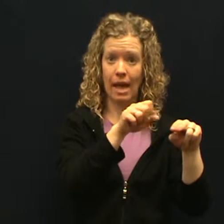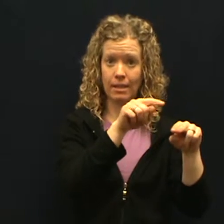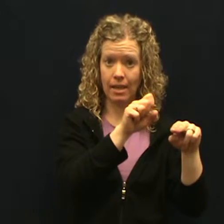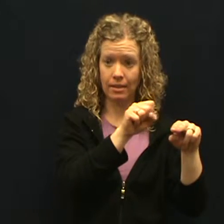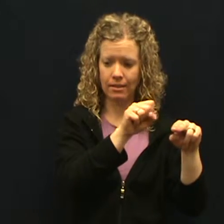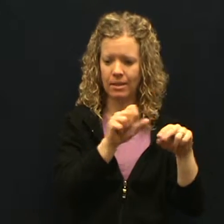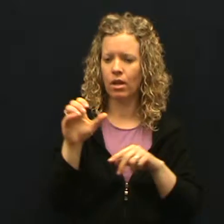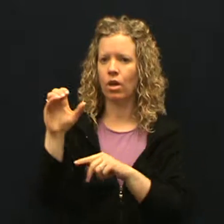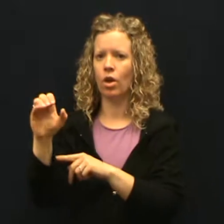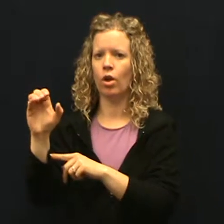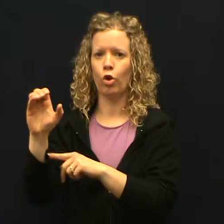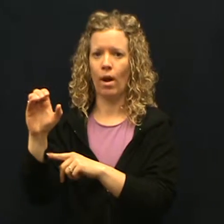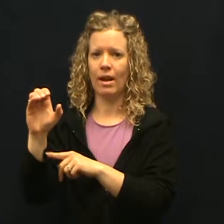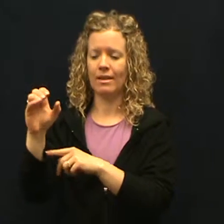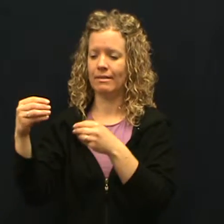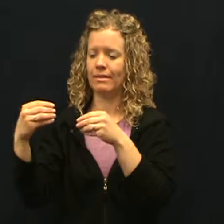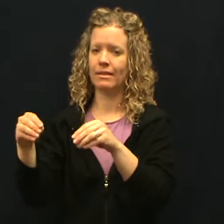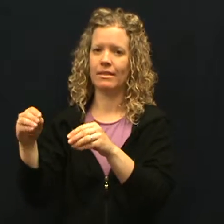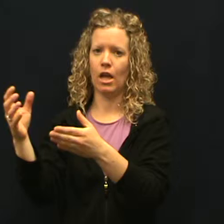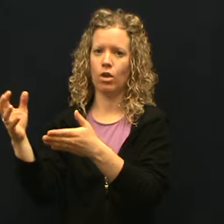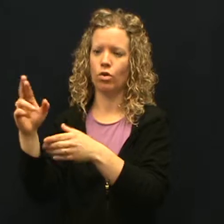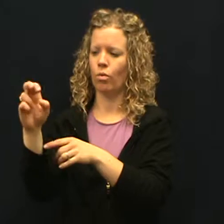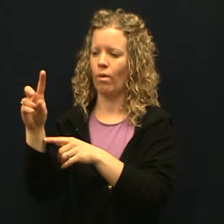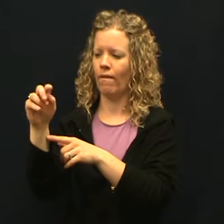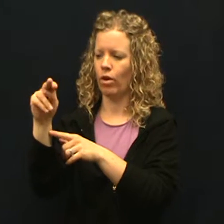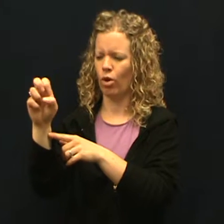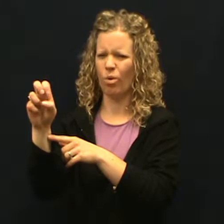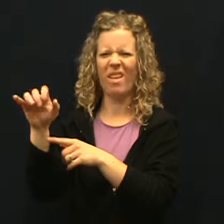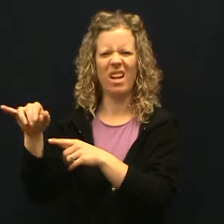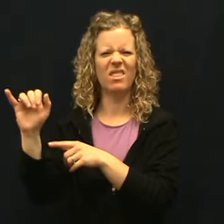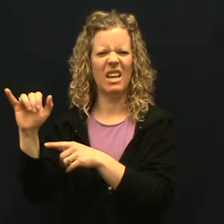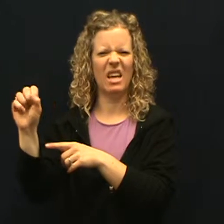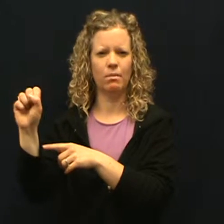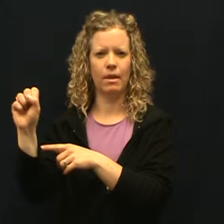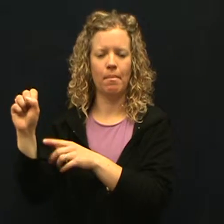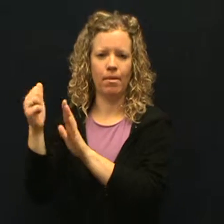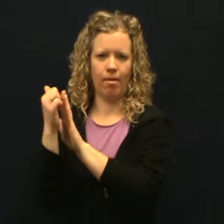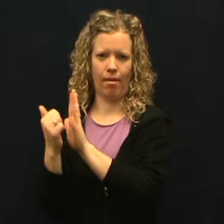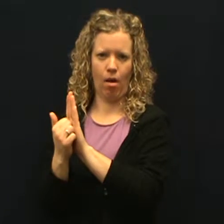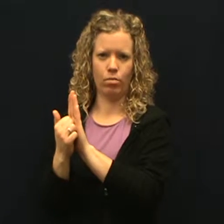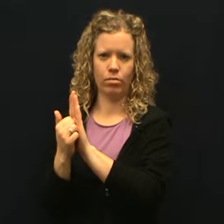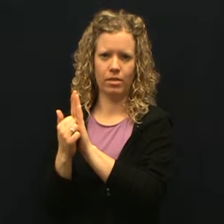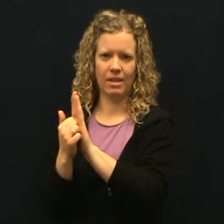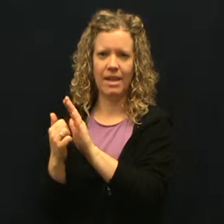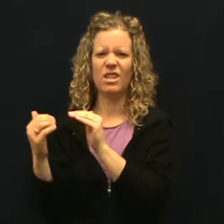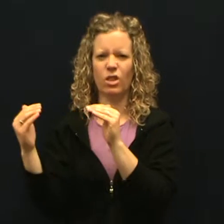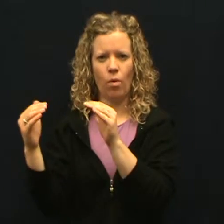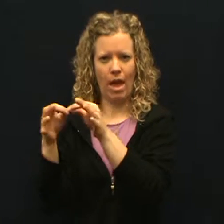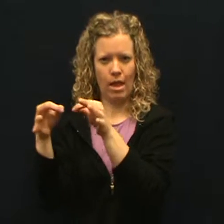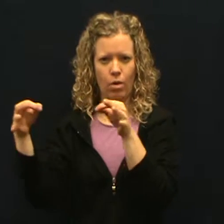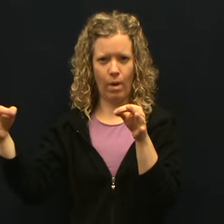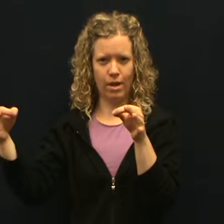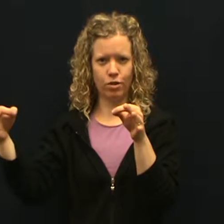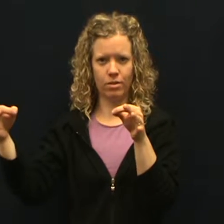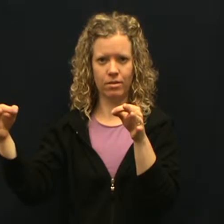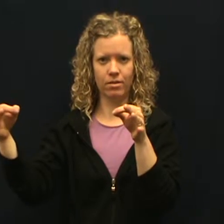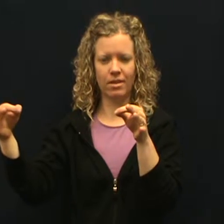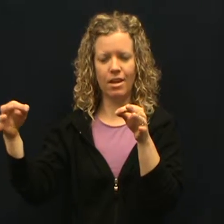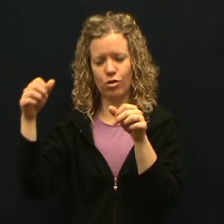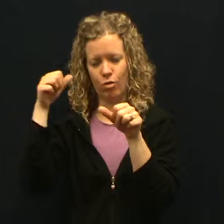revenue, which is an income statement account, in our equation, assets equal liabilities plus owner's equity. It shows